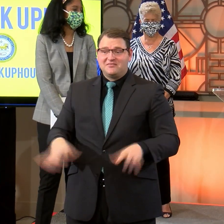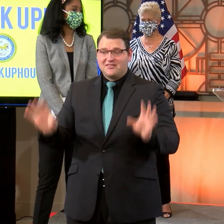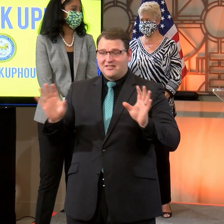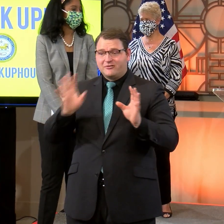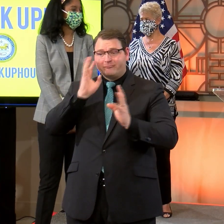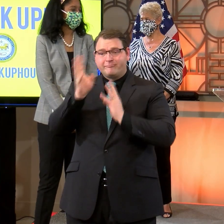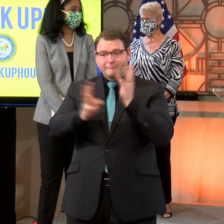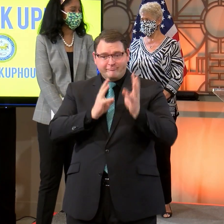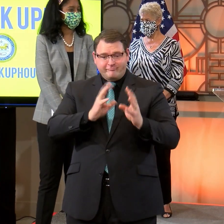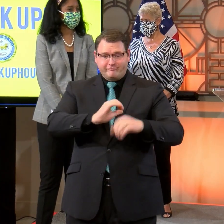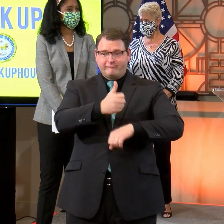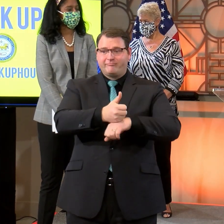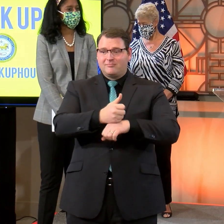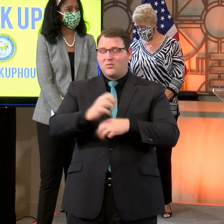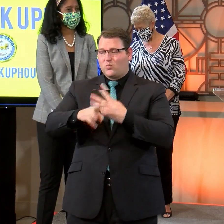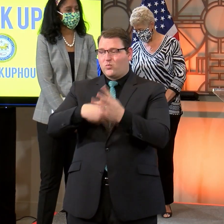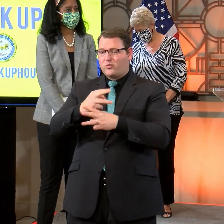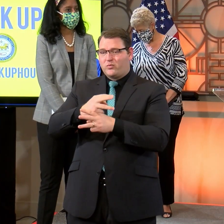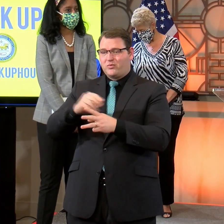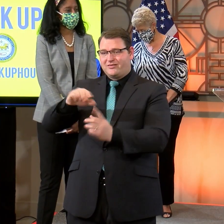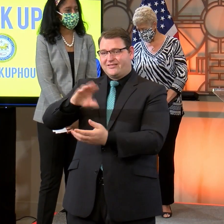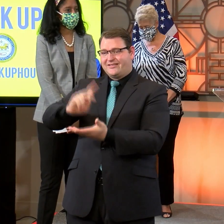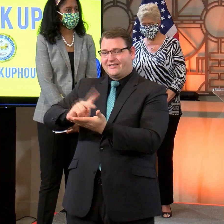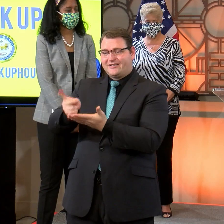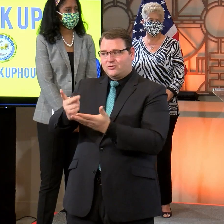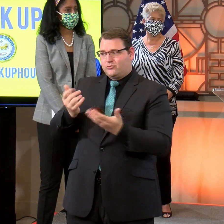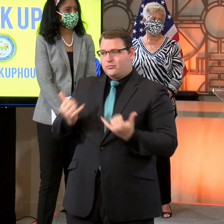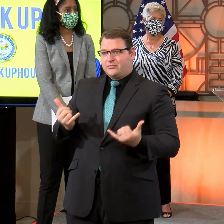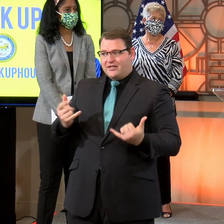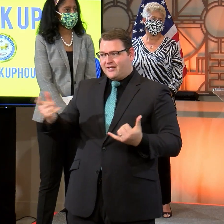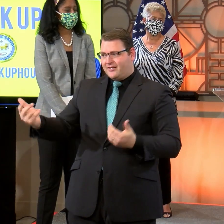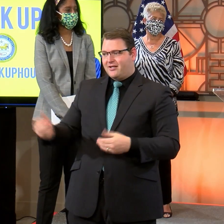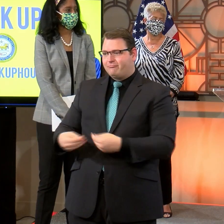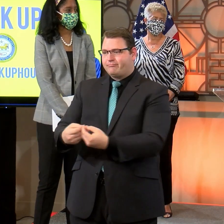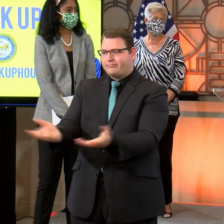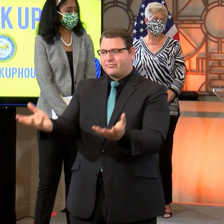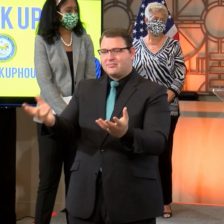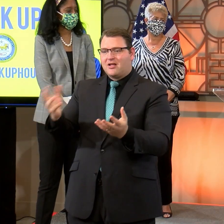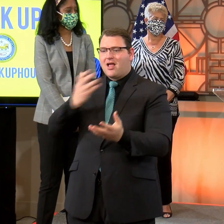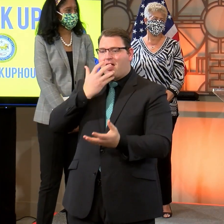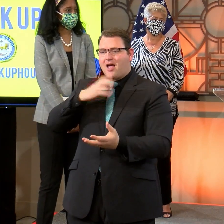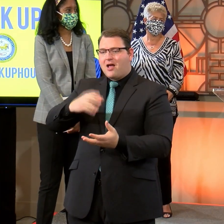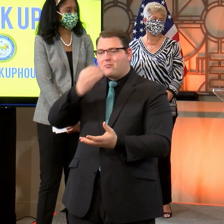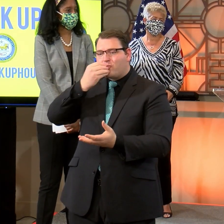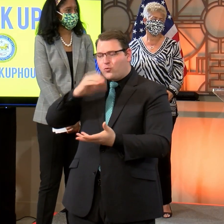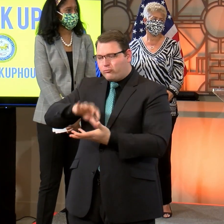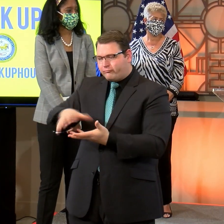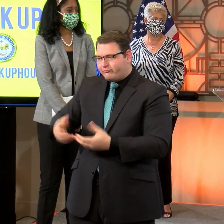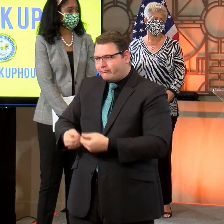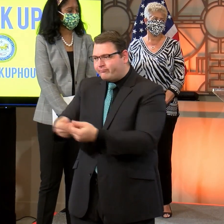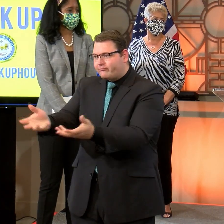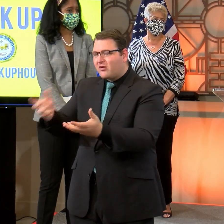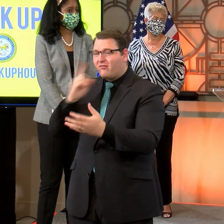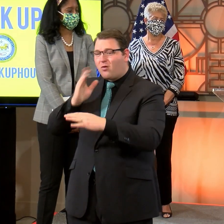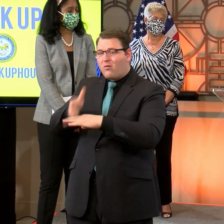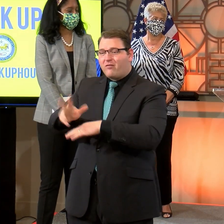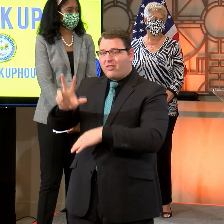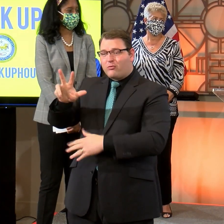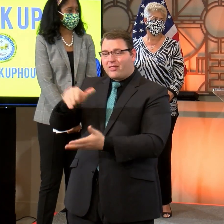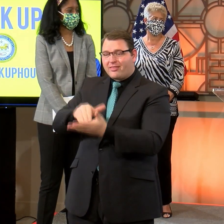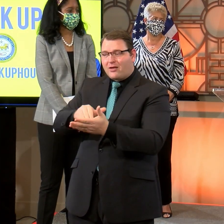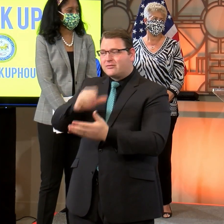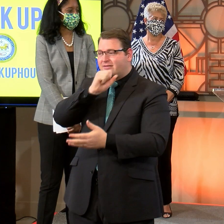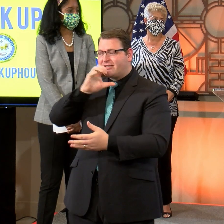partnered with World Center Kitchen, and to date, they have provided hot meals to over 3,000 seniors. This is a